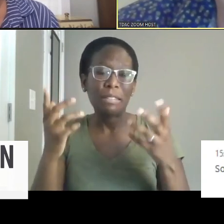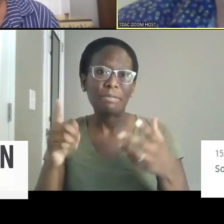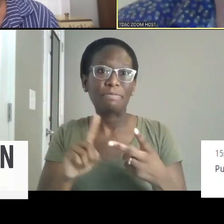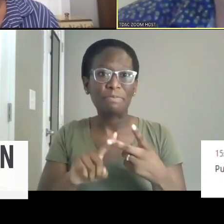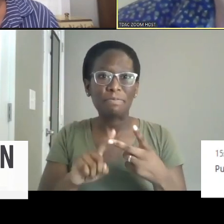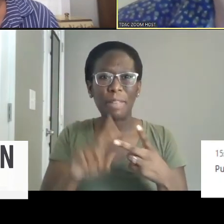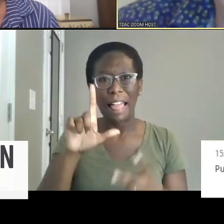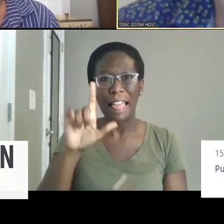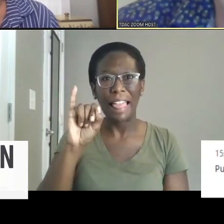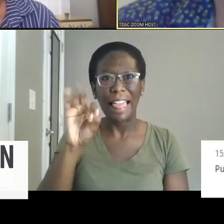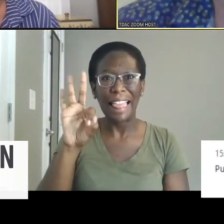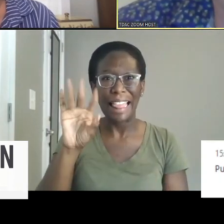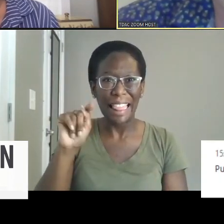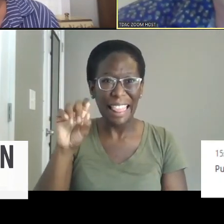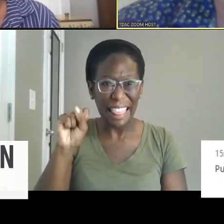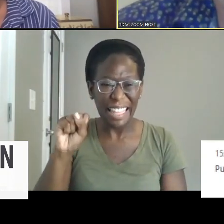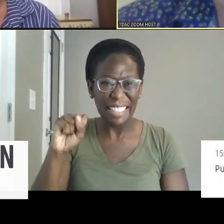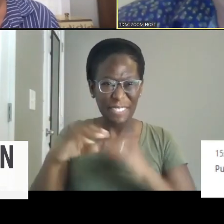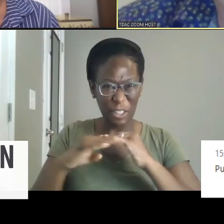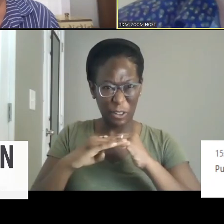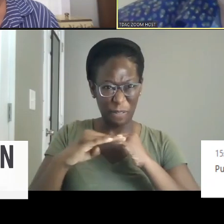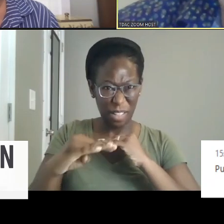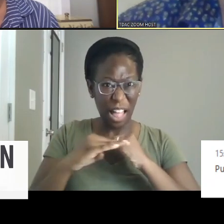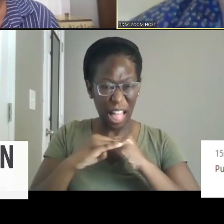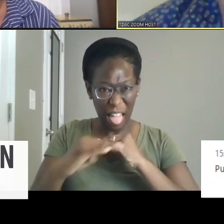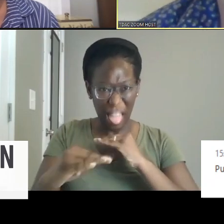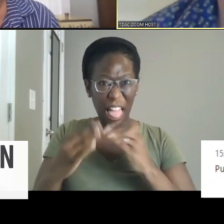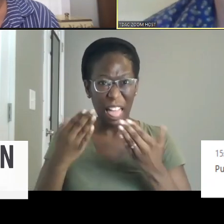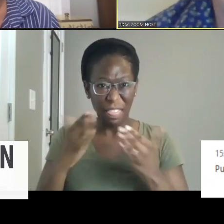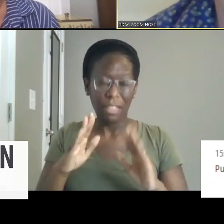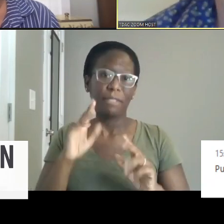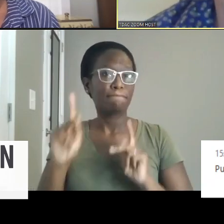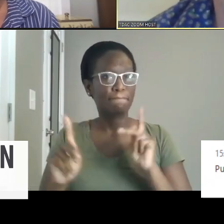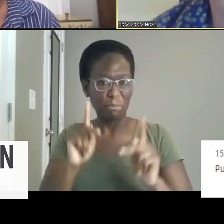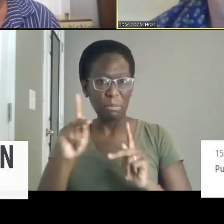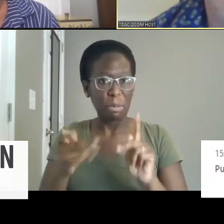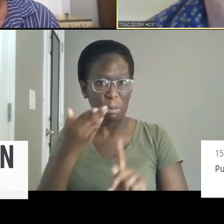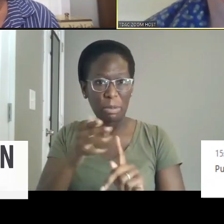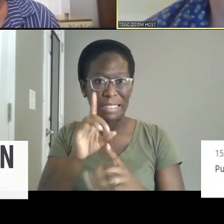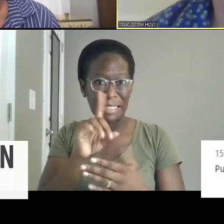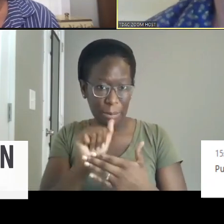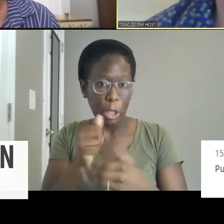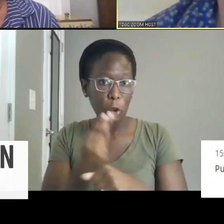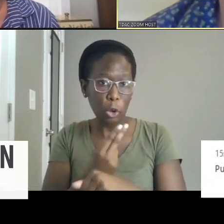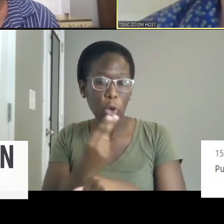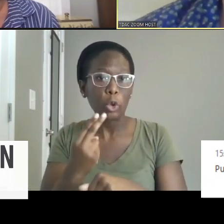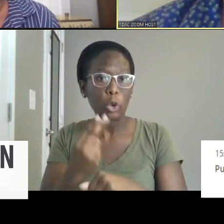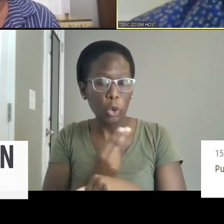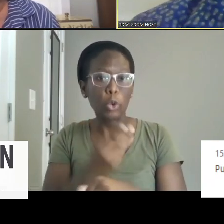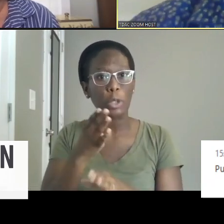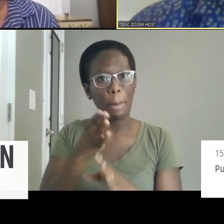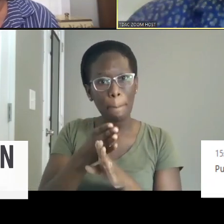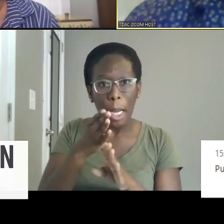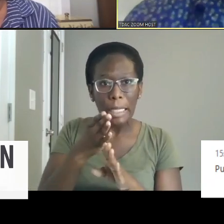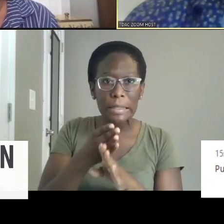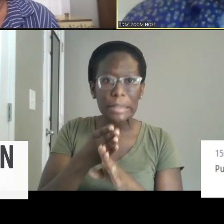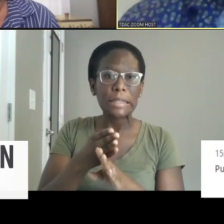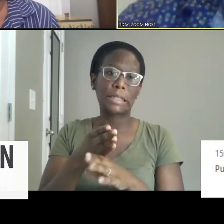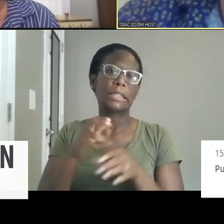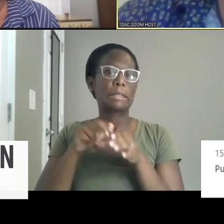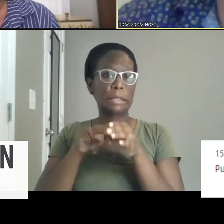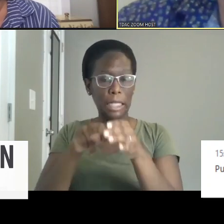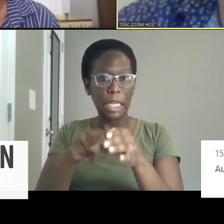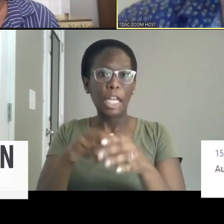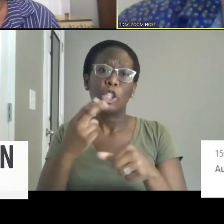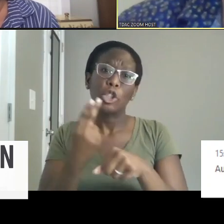that are flatbed that come out to the ground and allow people with disabilities to use the buses or to use paratransit better.